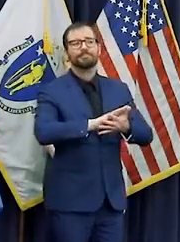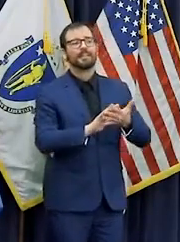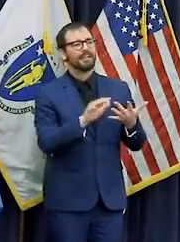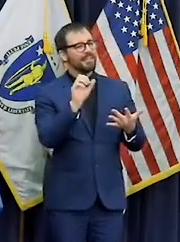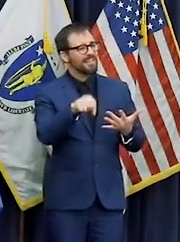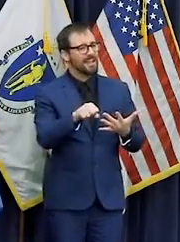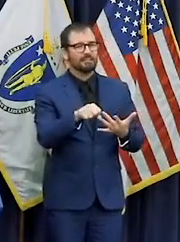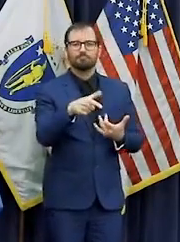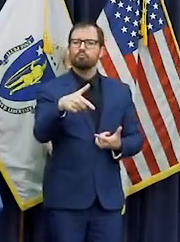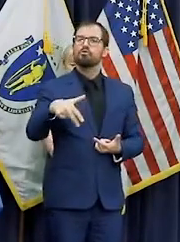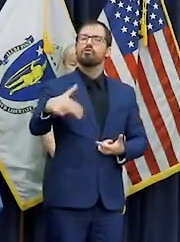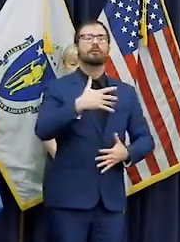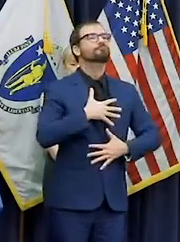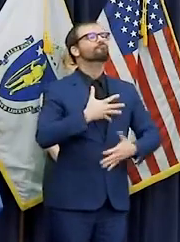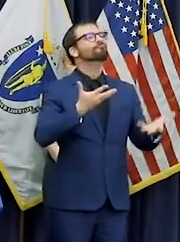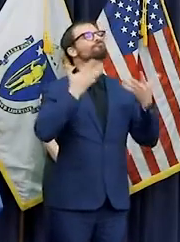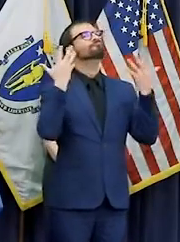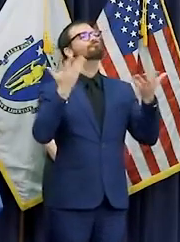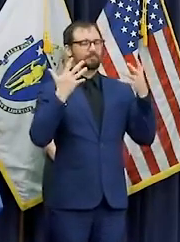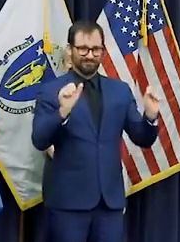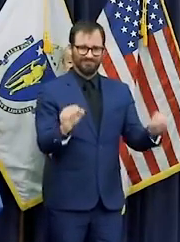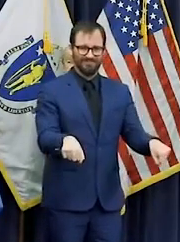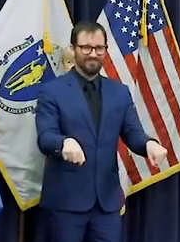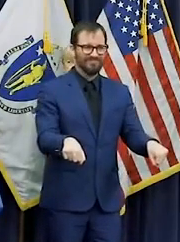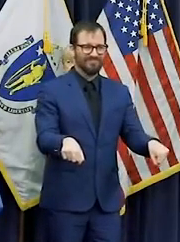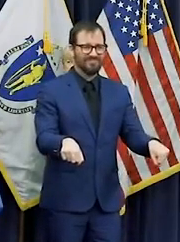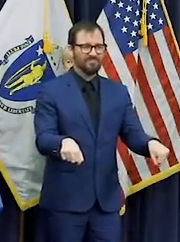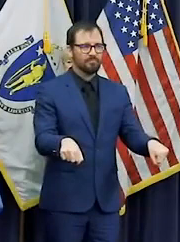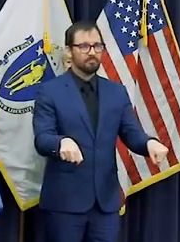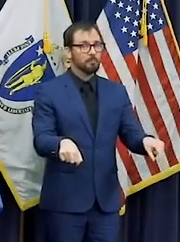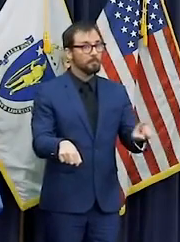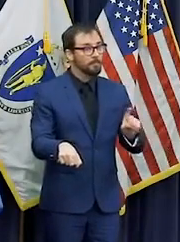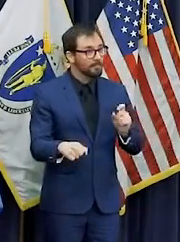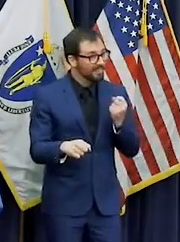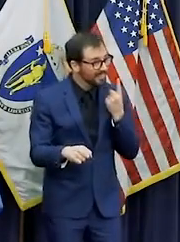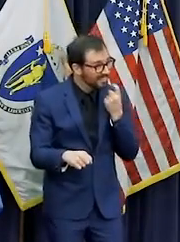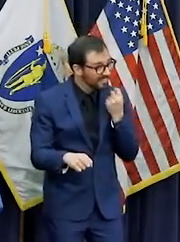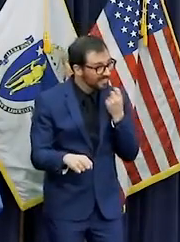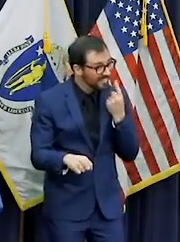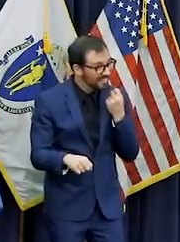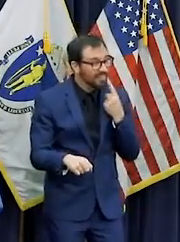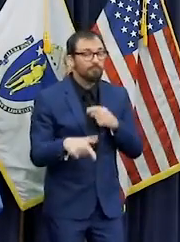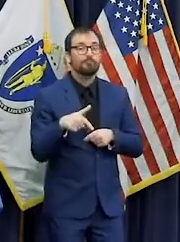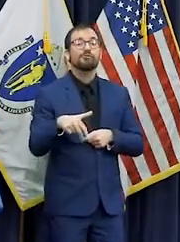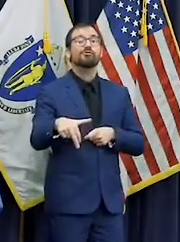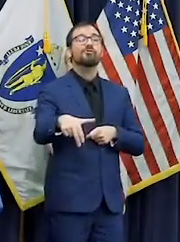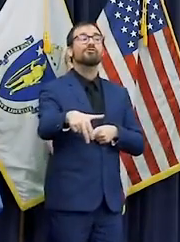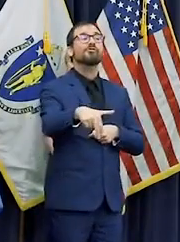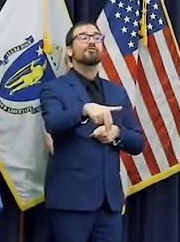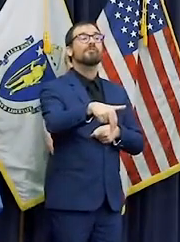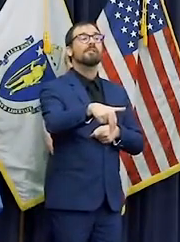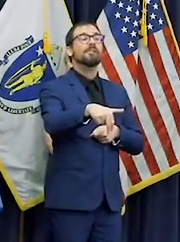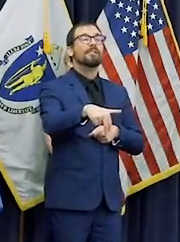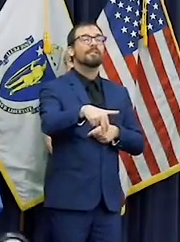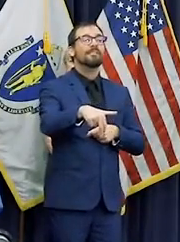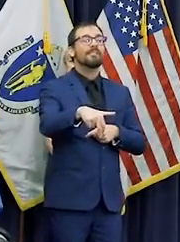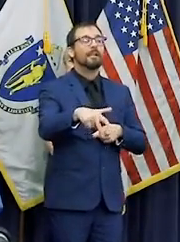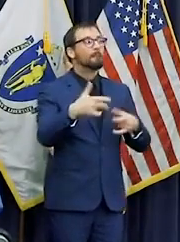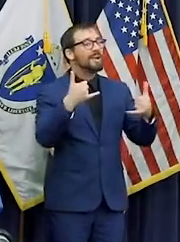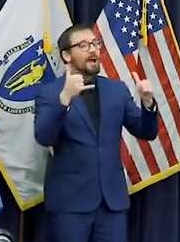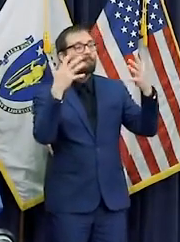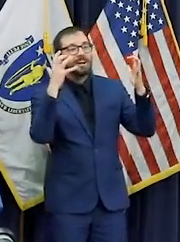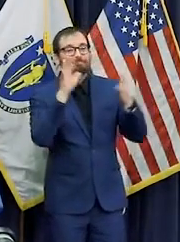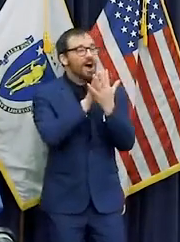or at the park. But if you're at the park, there shouldn't be any pickup basketball games, touch football